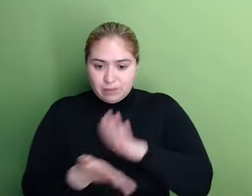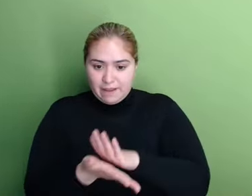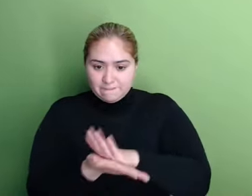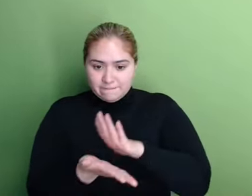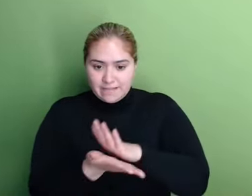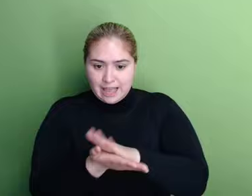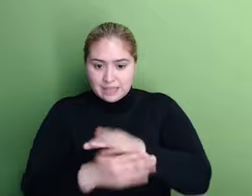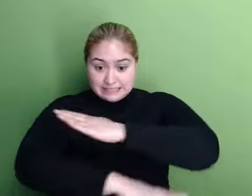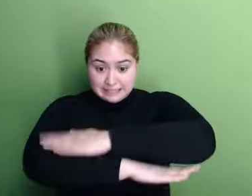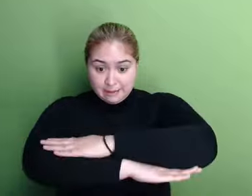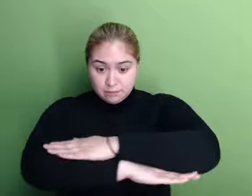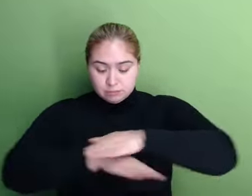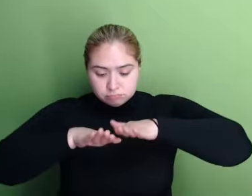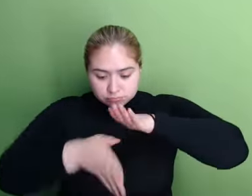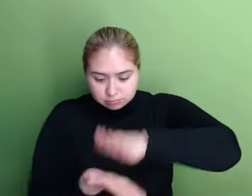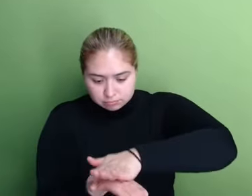Okay? So get it nice and flat.